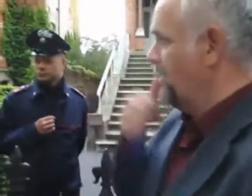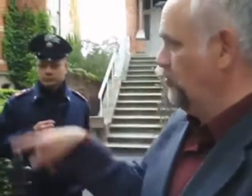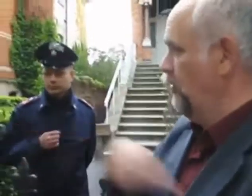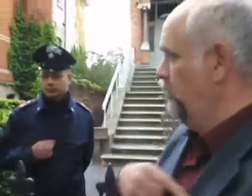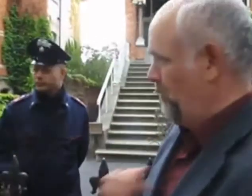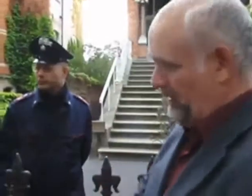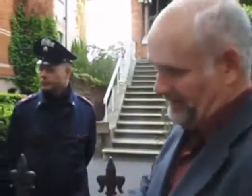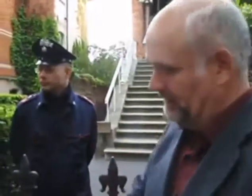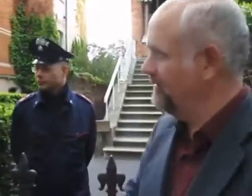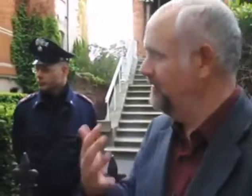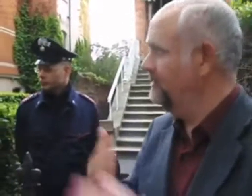He's just going to just tell people